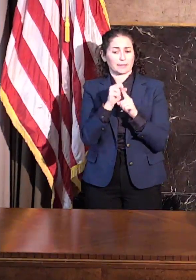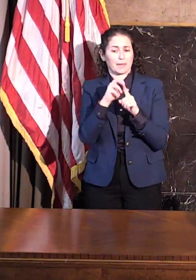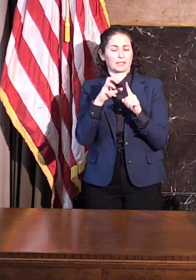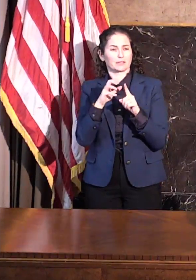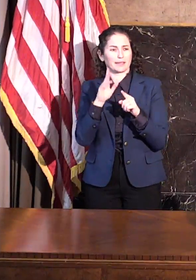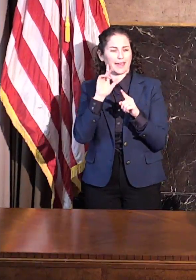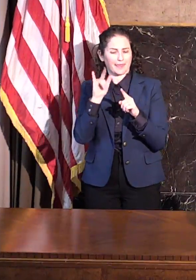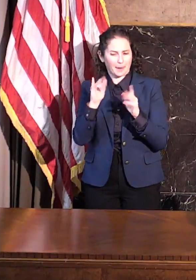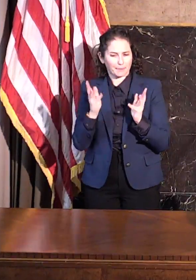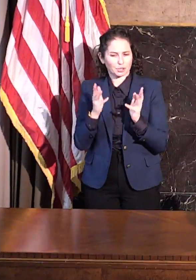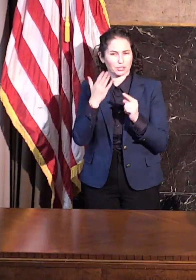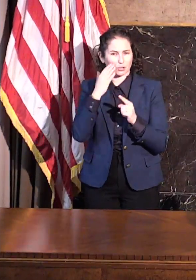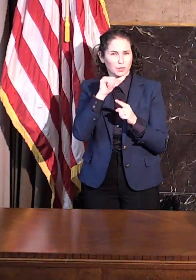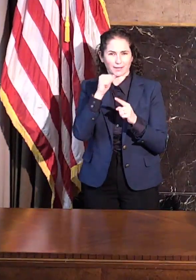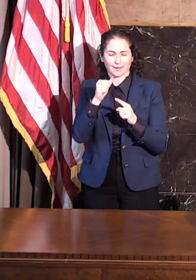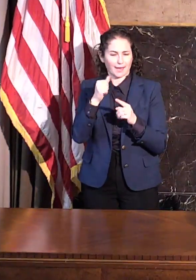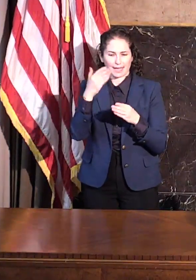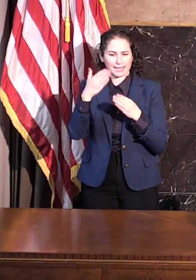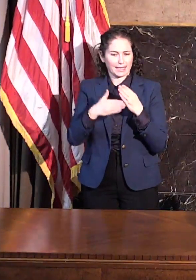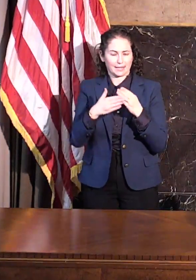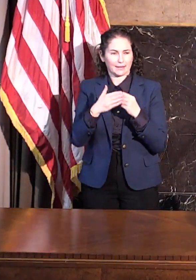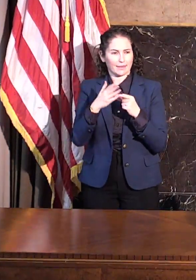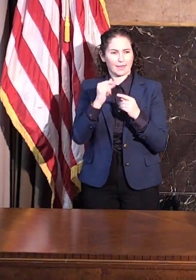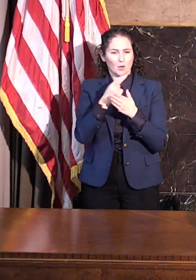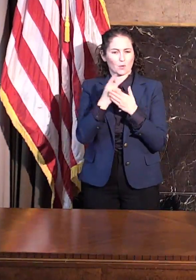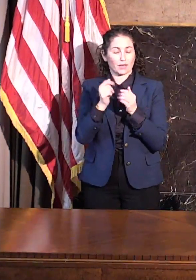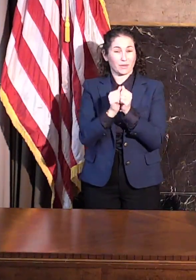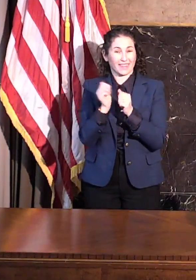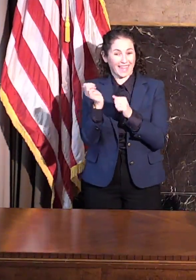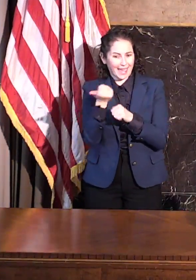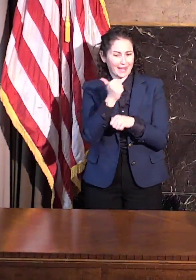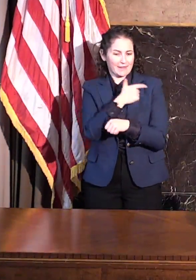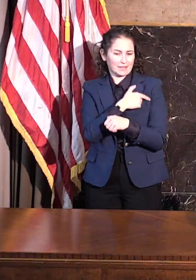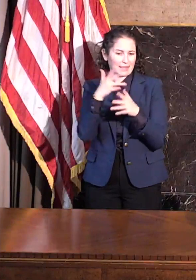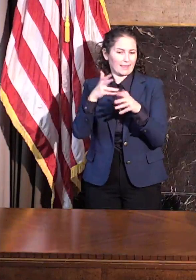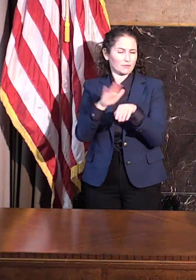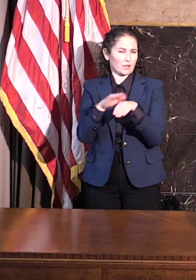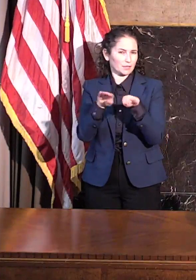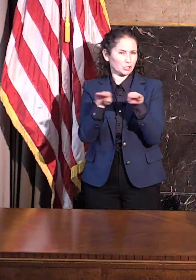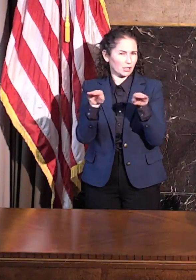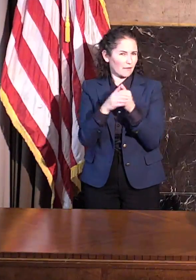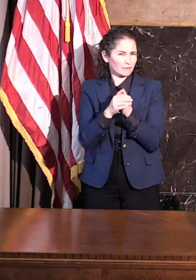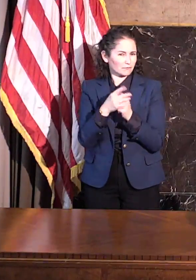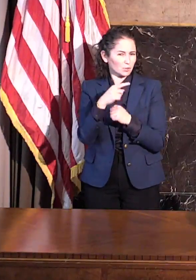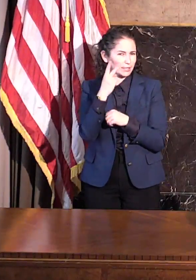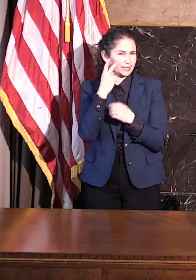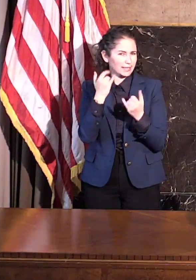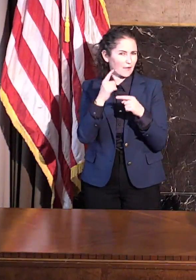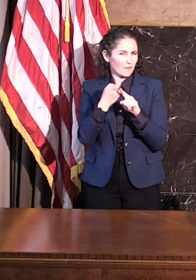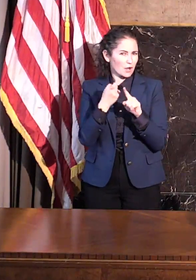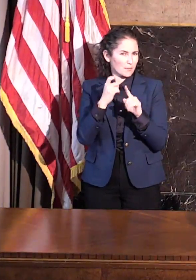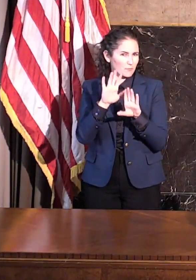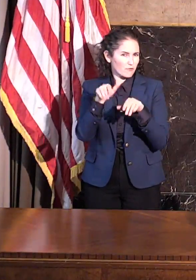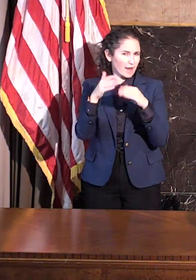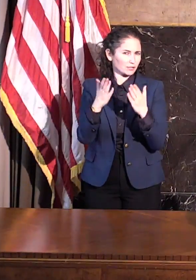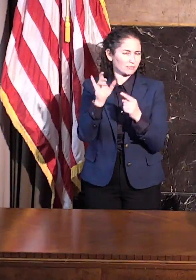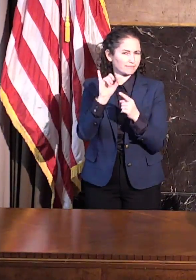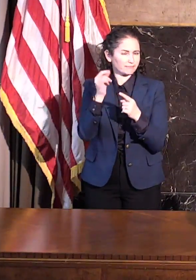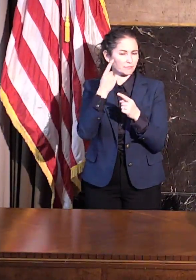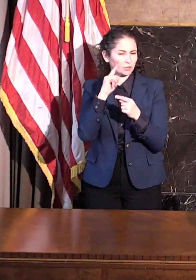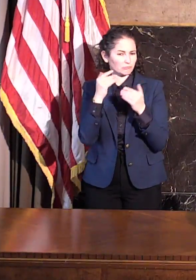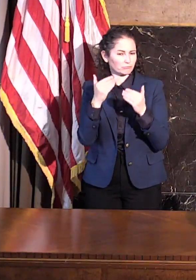they did 3 visits. So first visit to a facility, a second visit a month later, and then a third visit. And sometimes on the second visit,